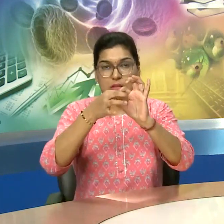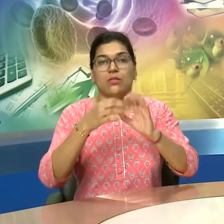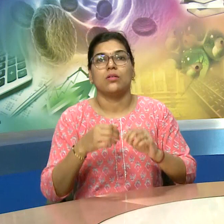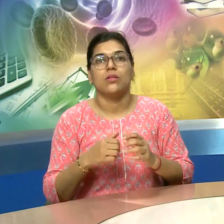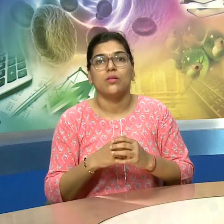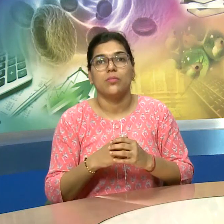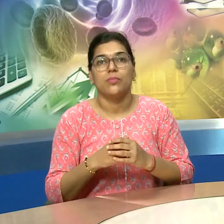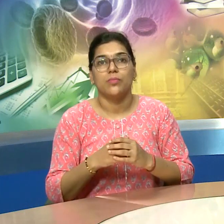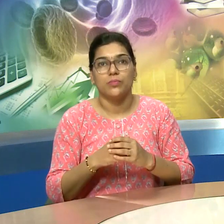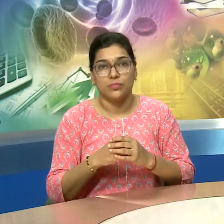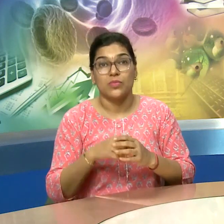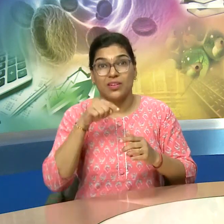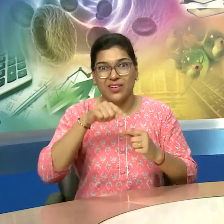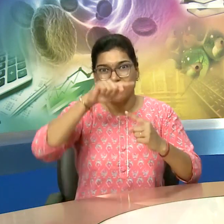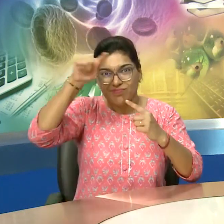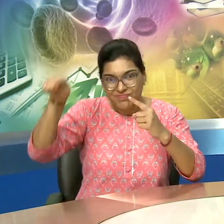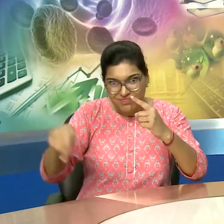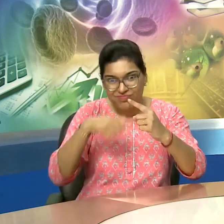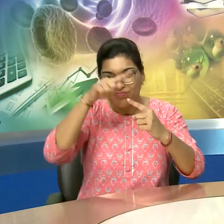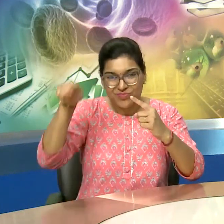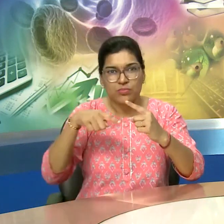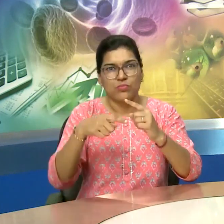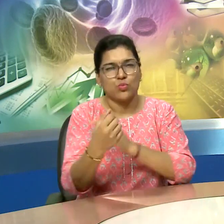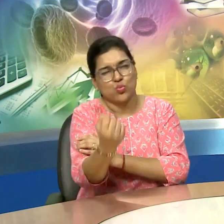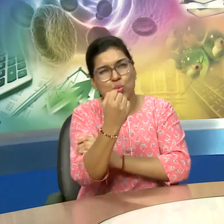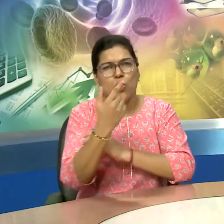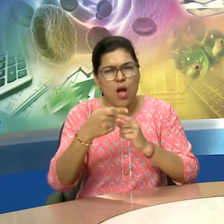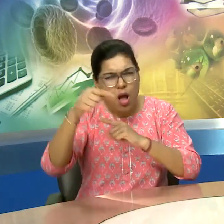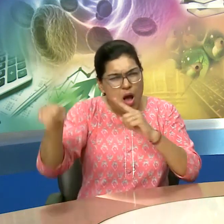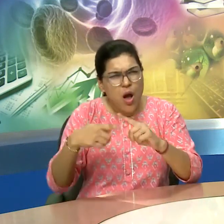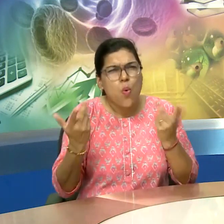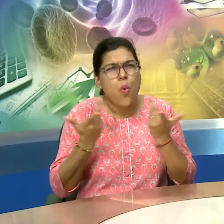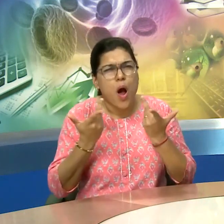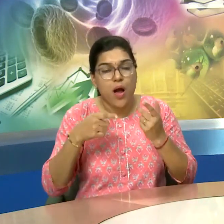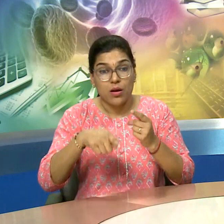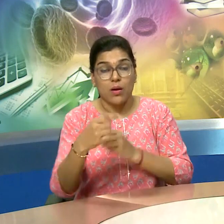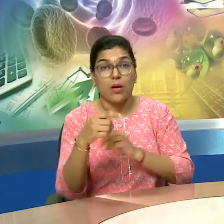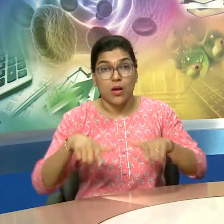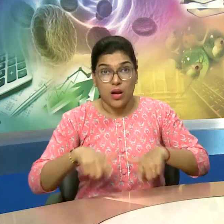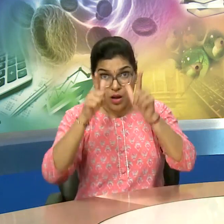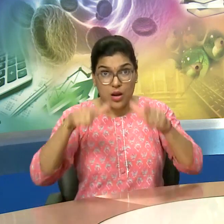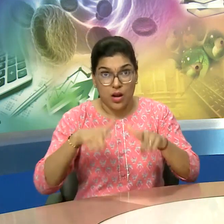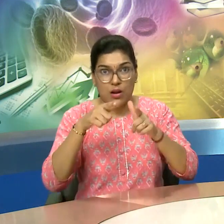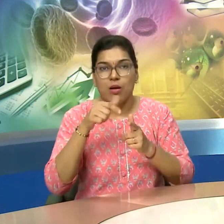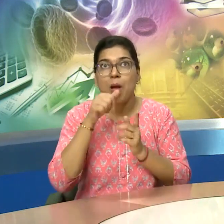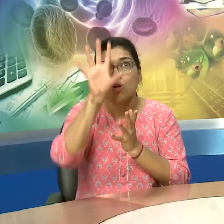Now this point which is on the screen is related and linked to this previous